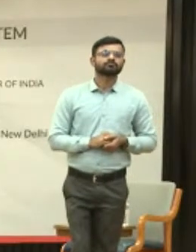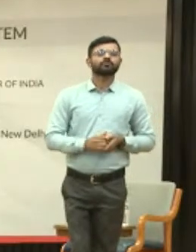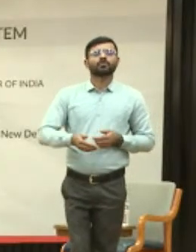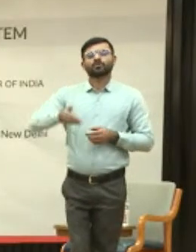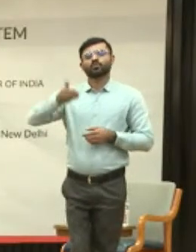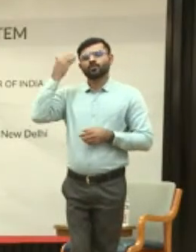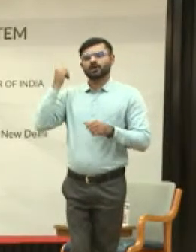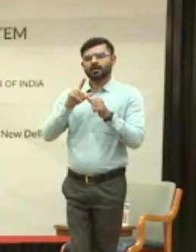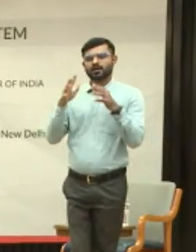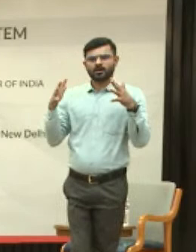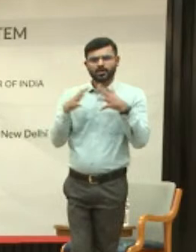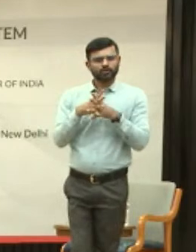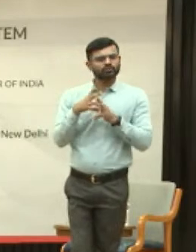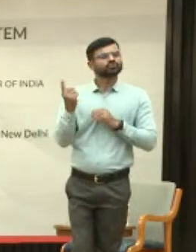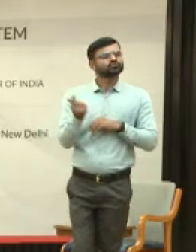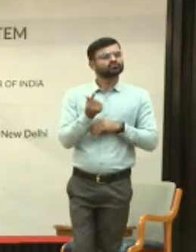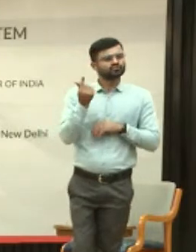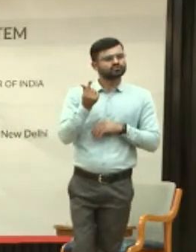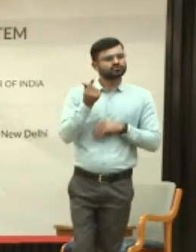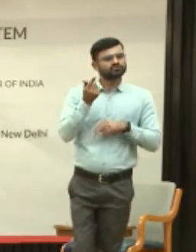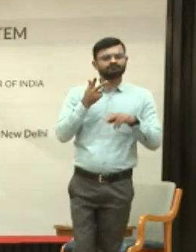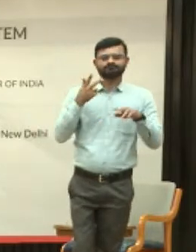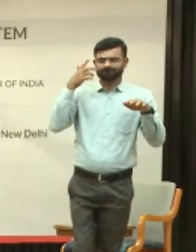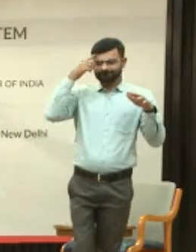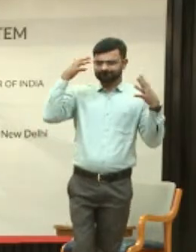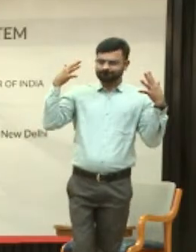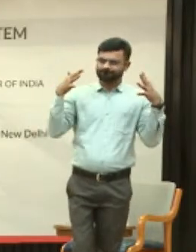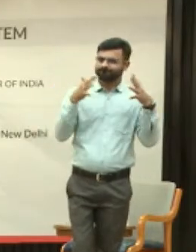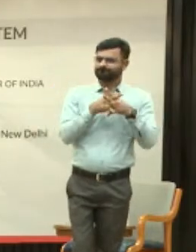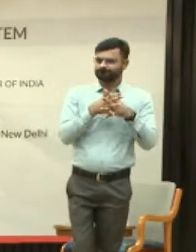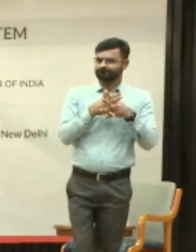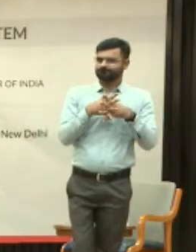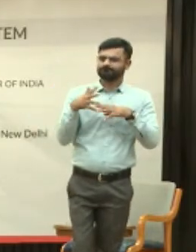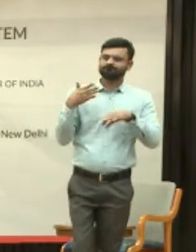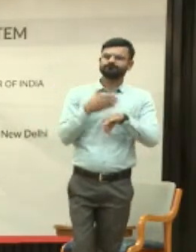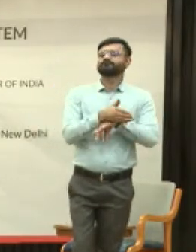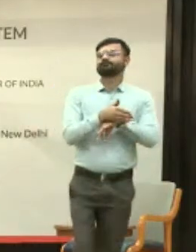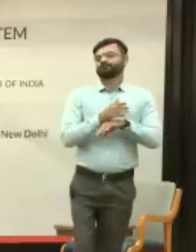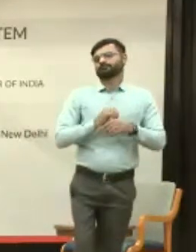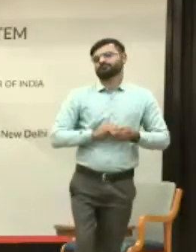old laws are used to harass.